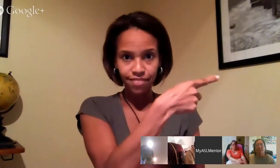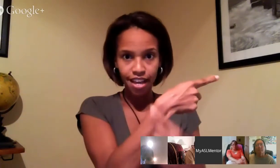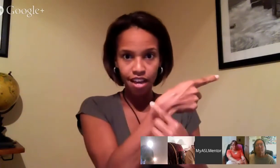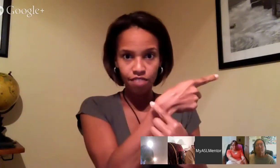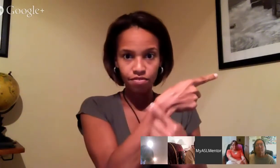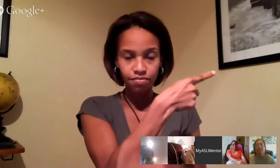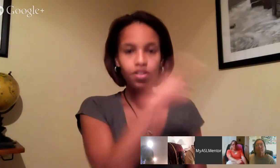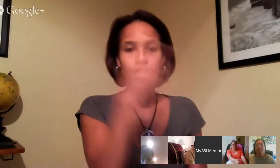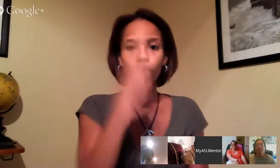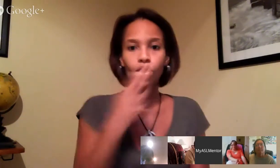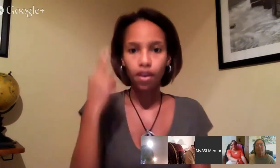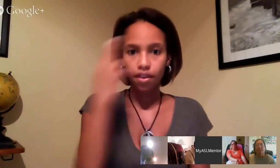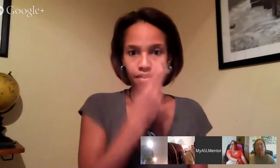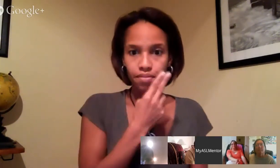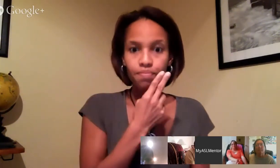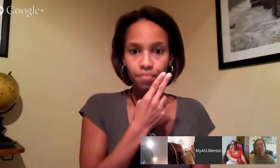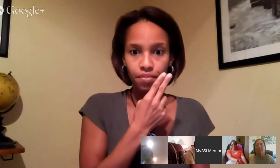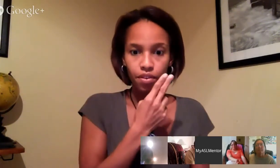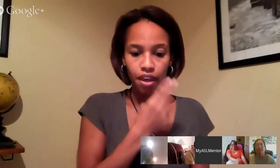down.